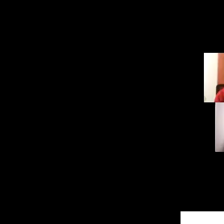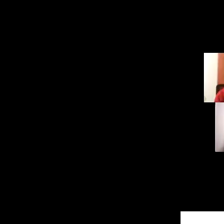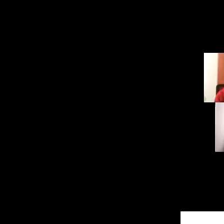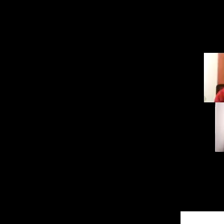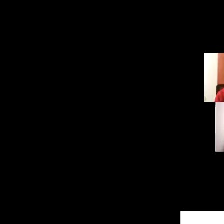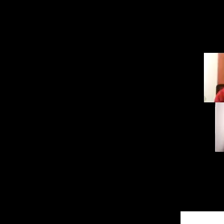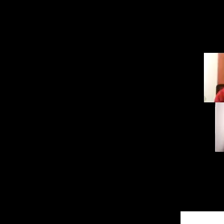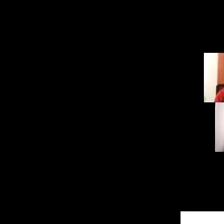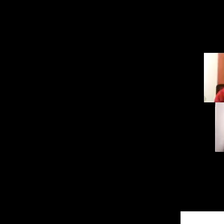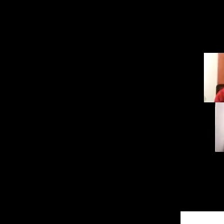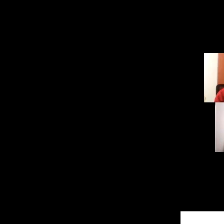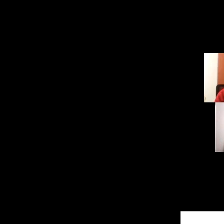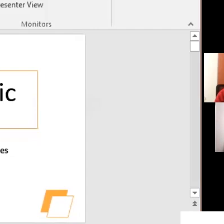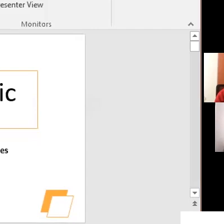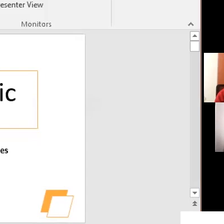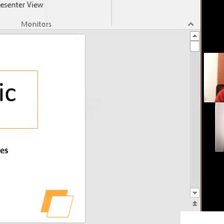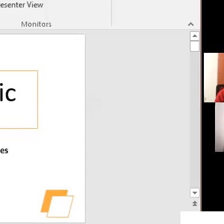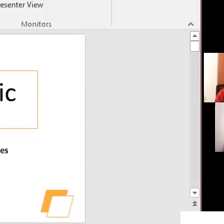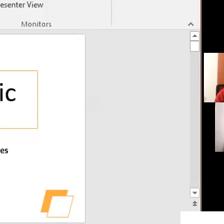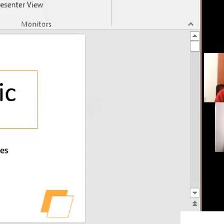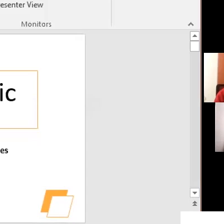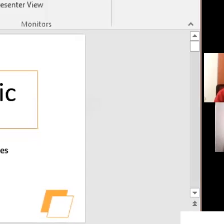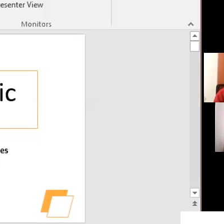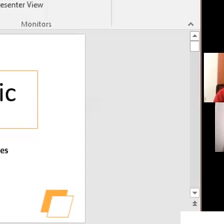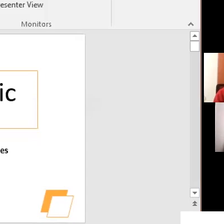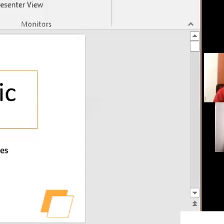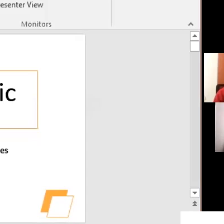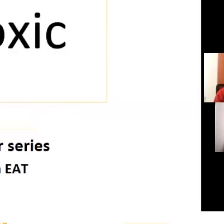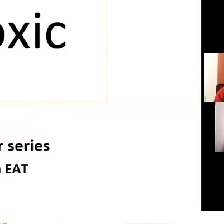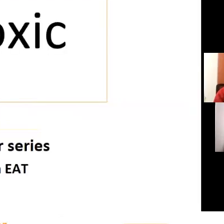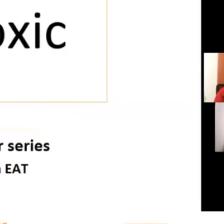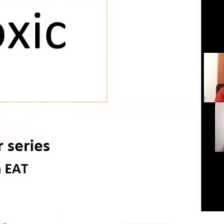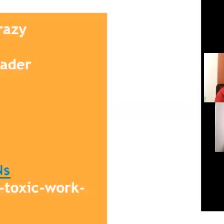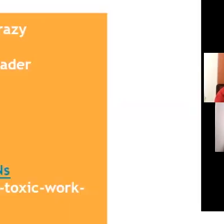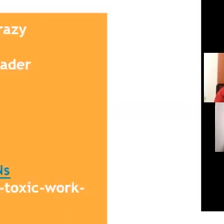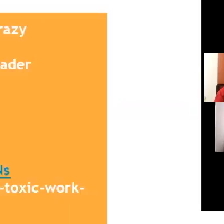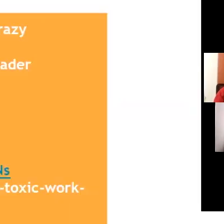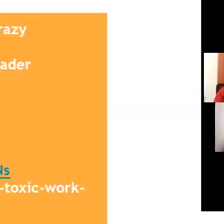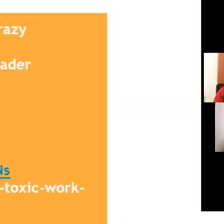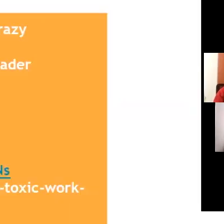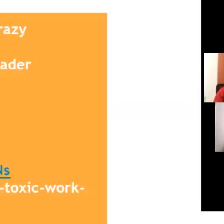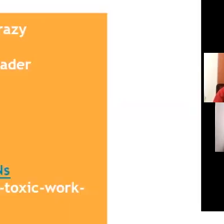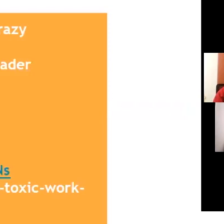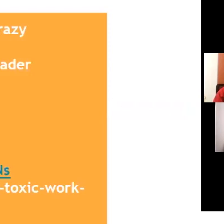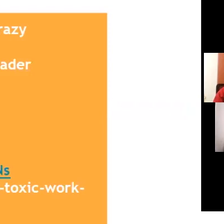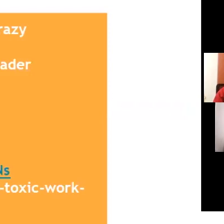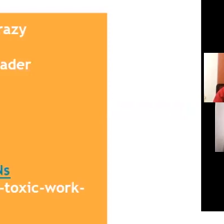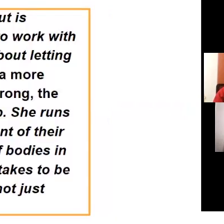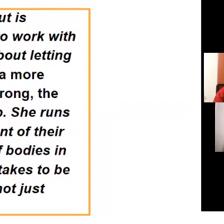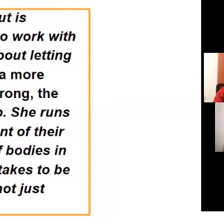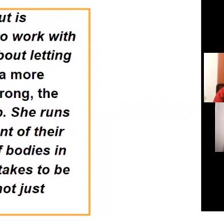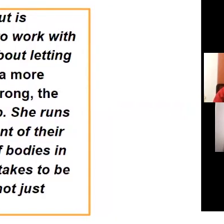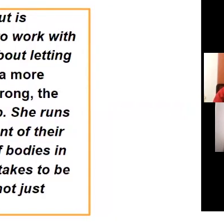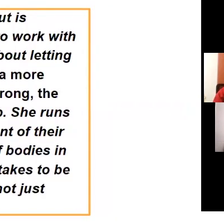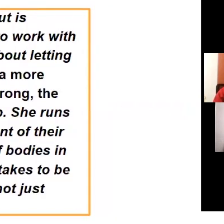it will be available for you as well. Just want to show you a few of what I've been saying.